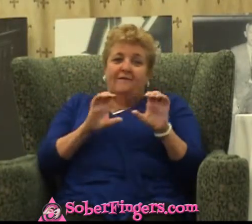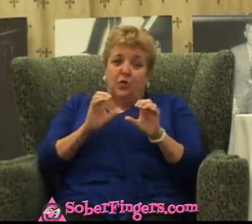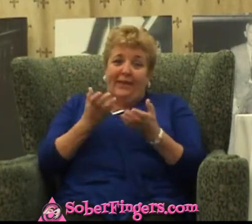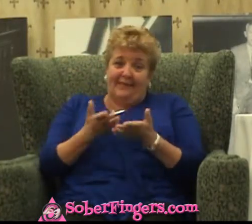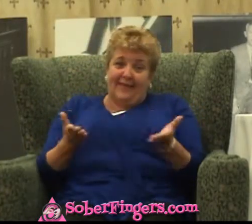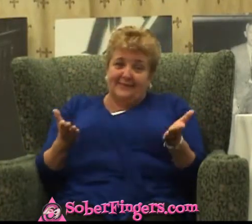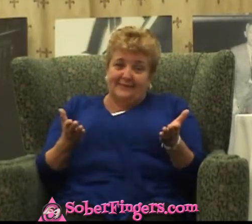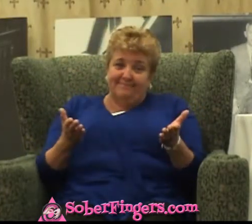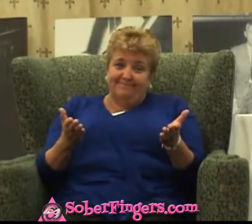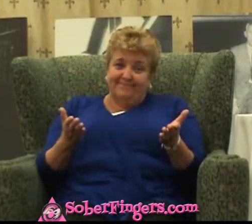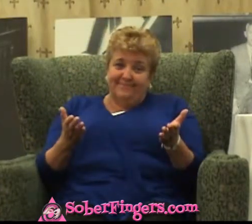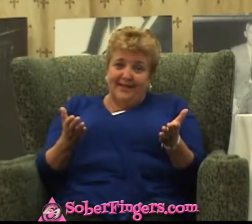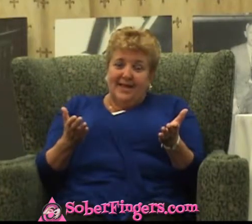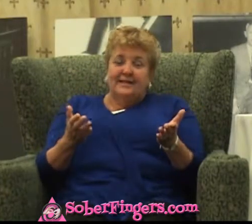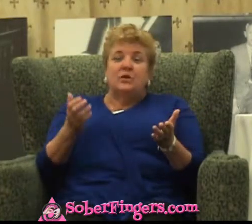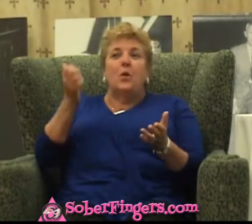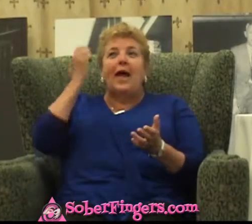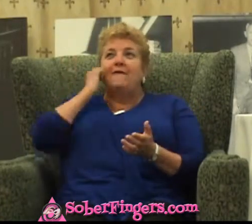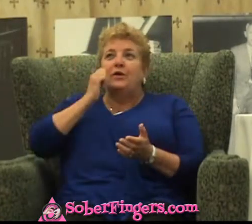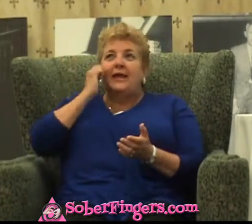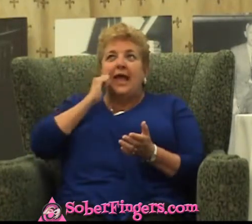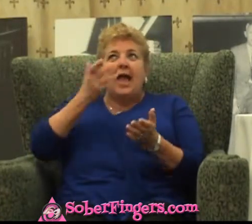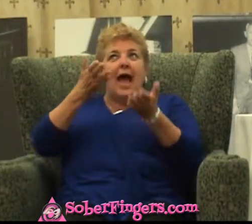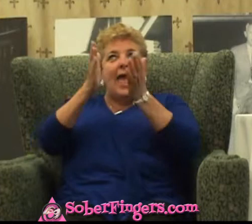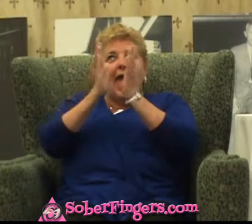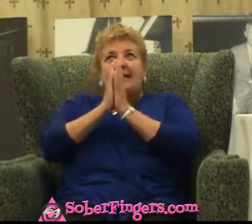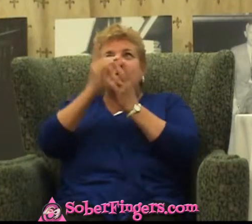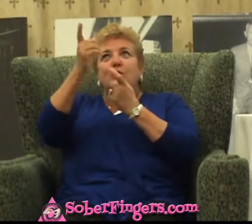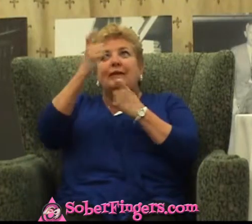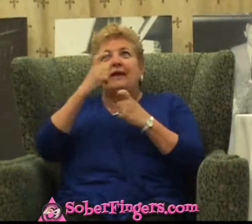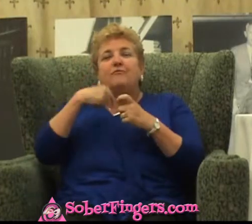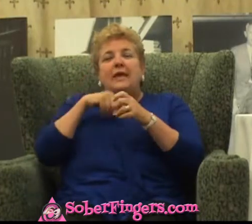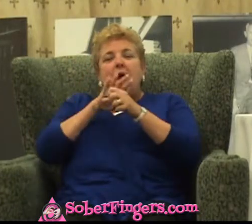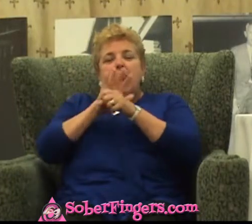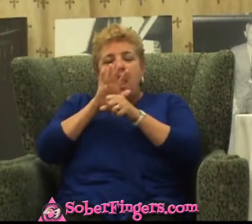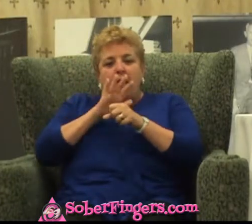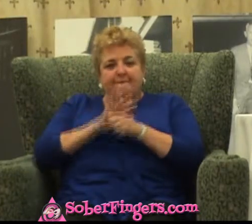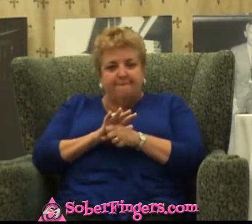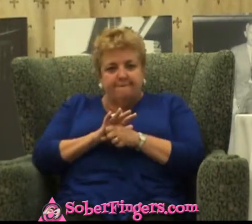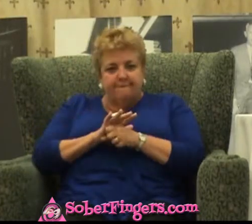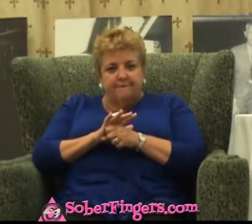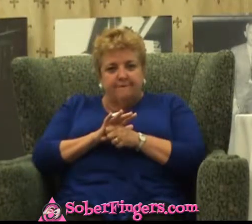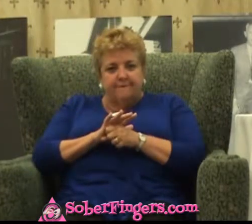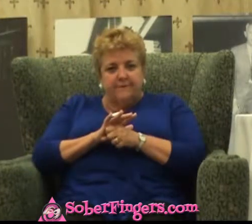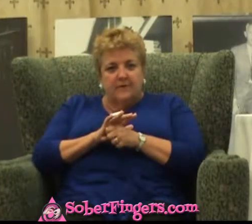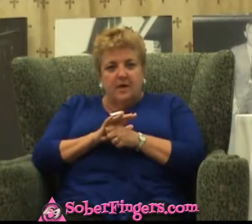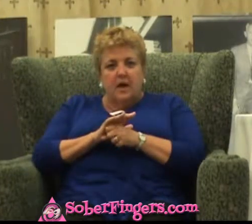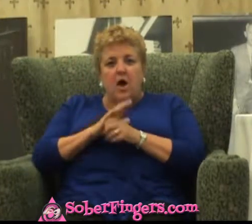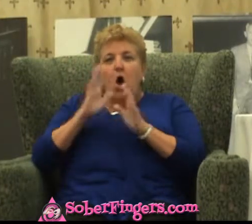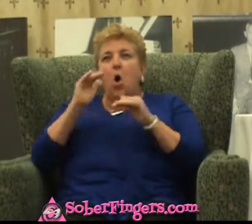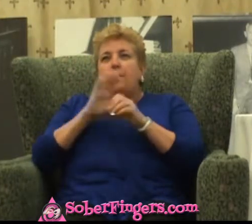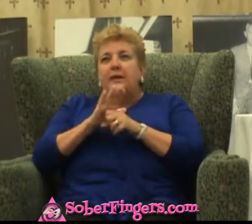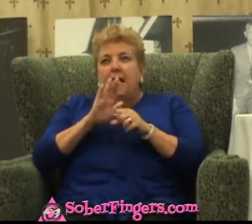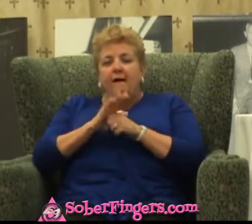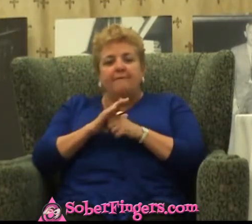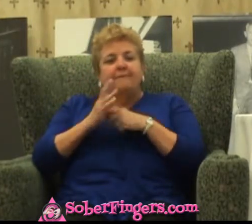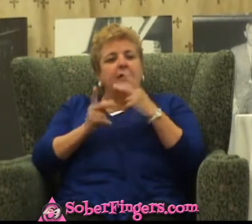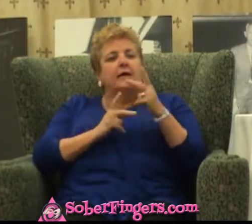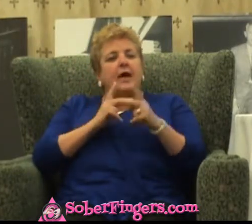on a daily basis, I ask for enough. Give me enough faith, enough hope, enough kindness and charity to last through the